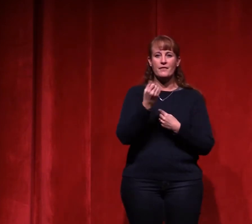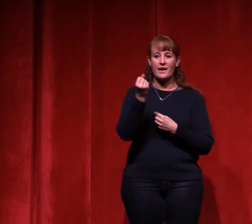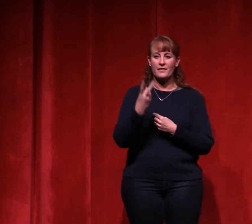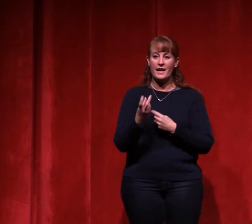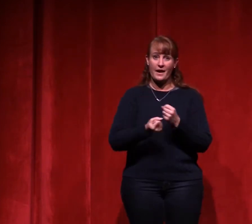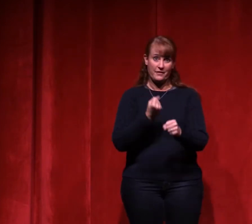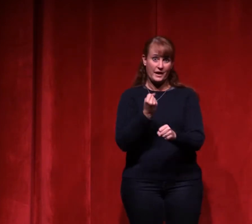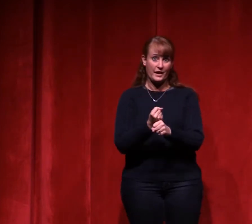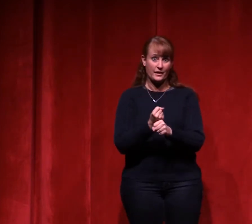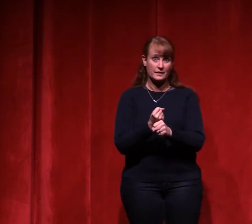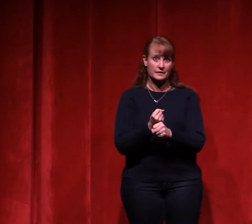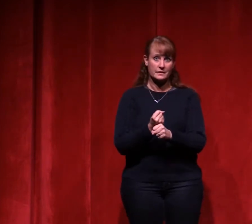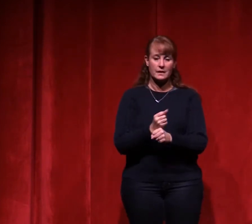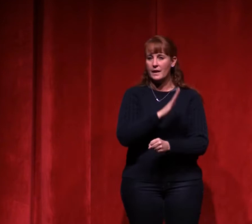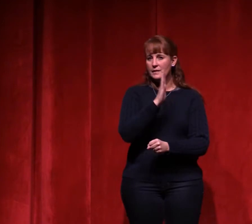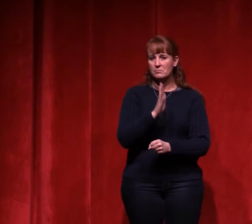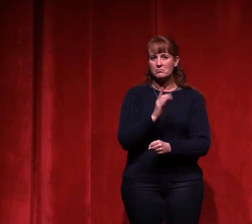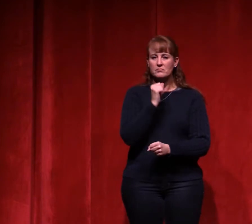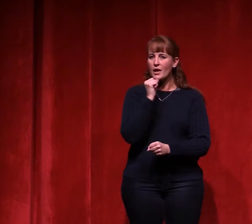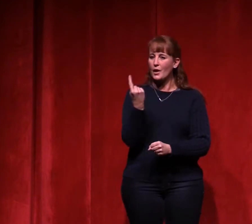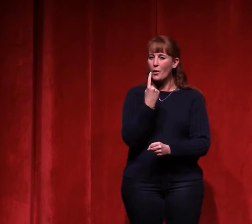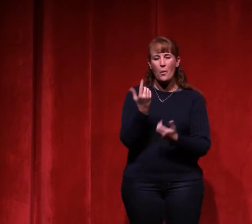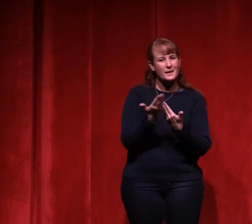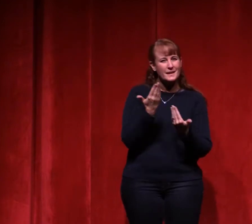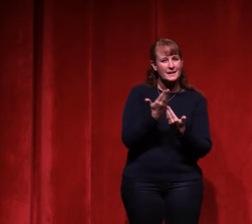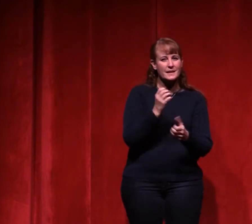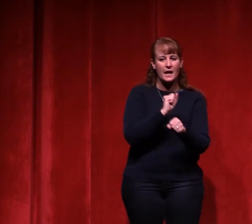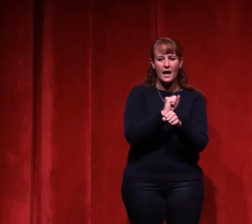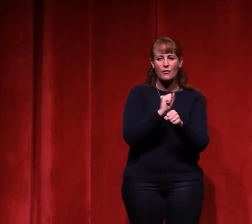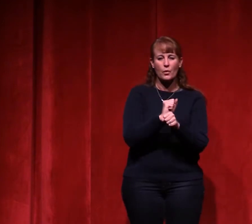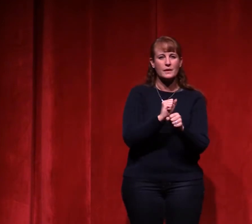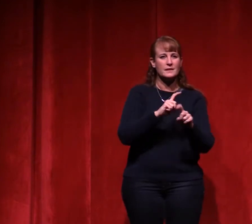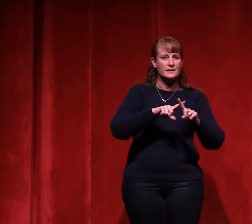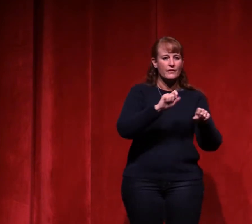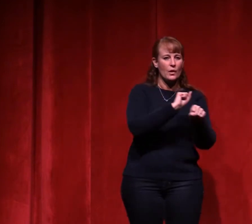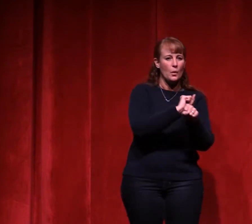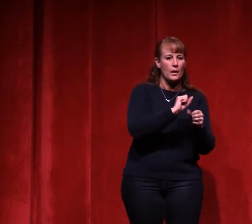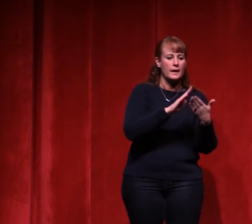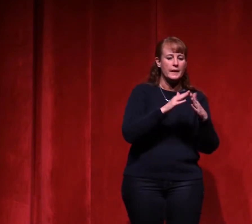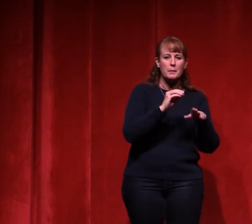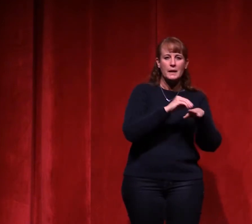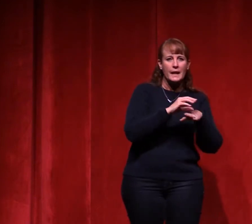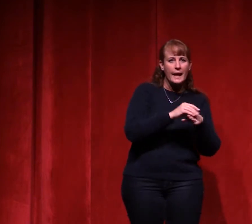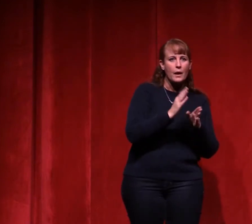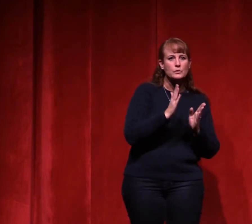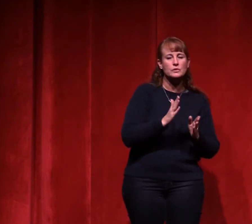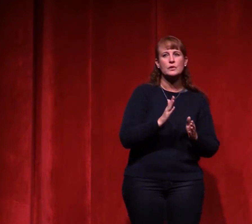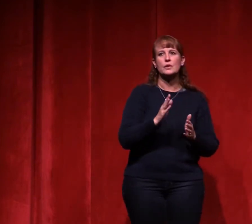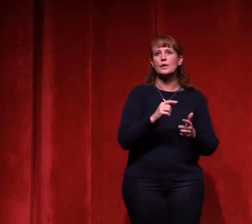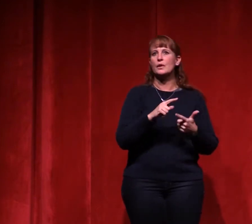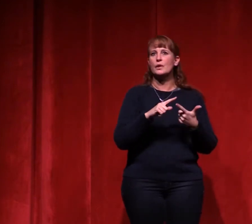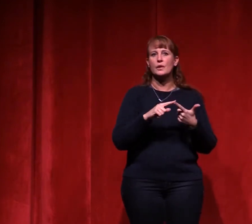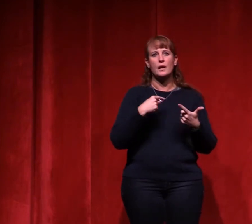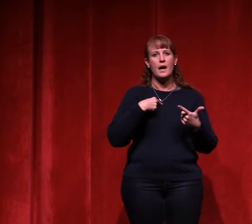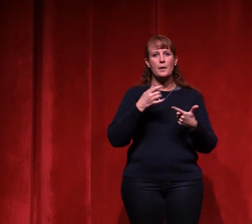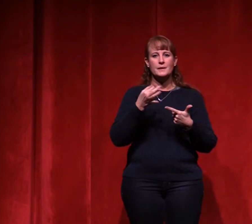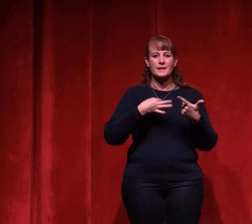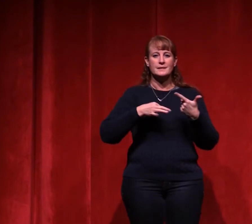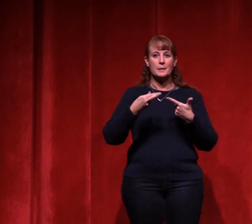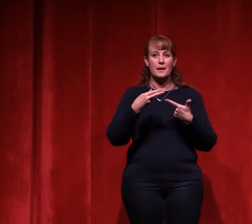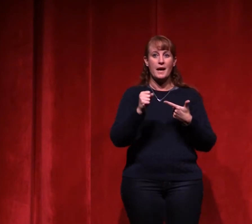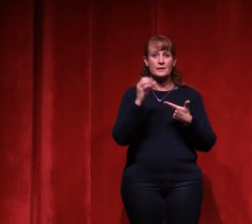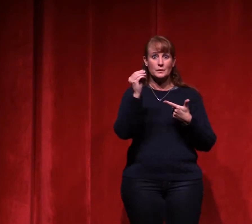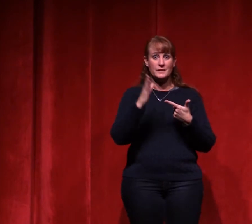5.5 years. And it hasn't always been easy. I've worked so many odd jobs. I was a community counselor for a while. I was a substitute high